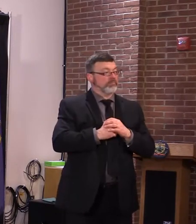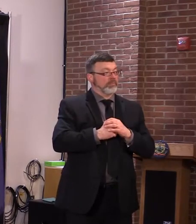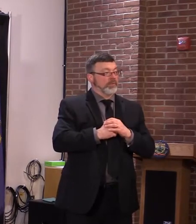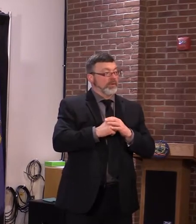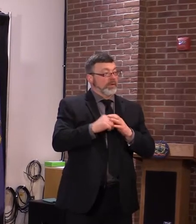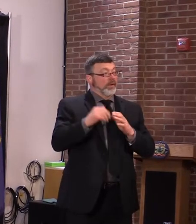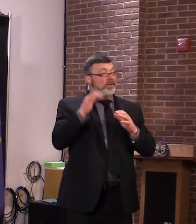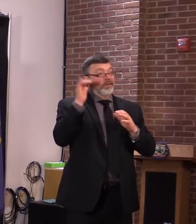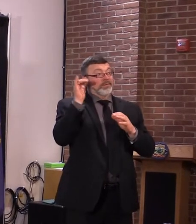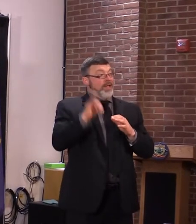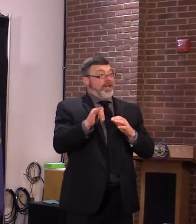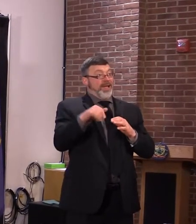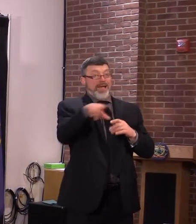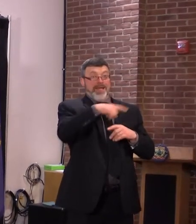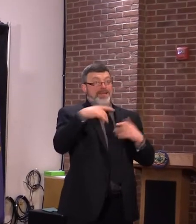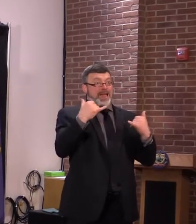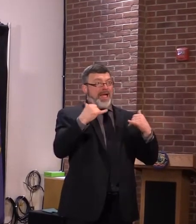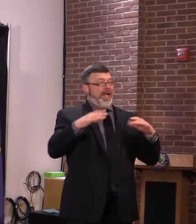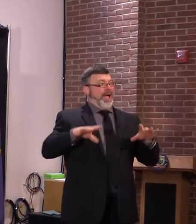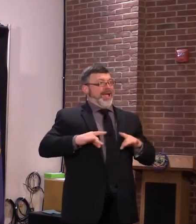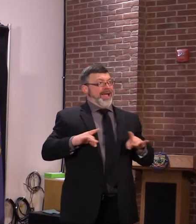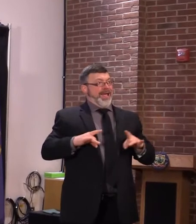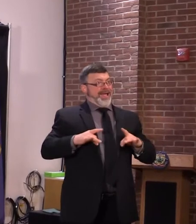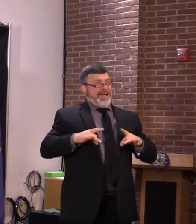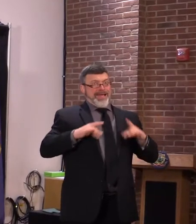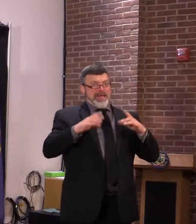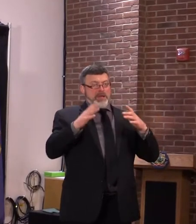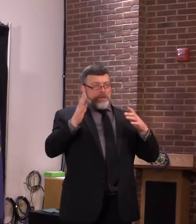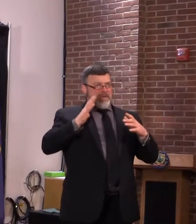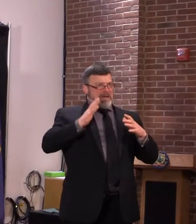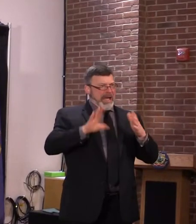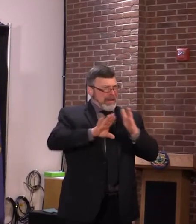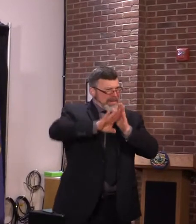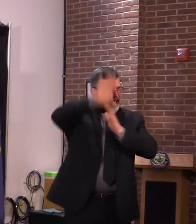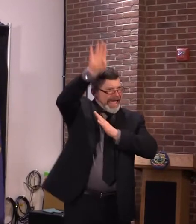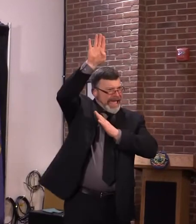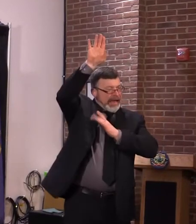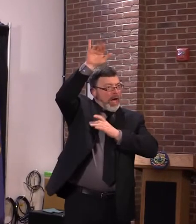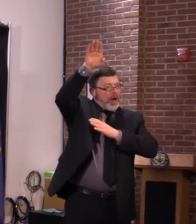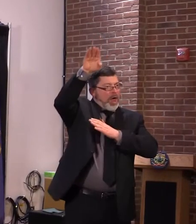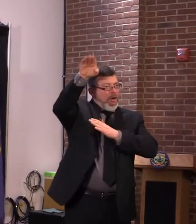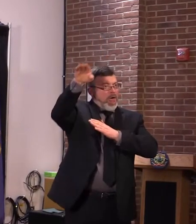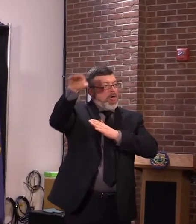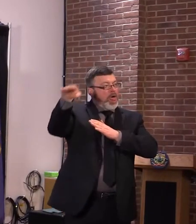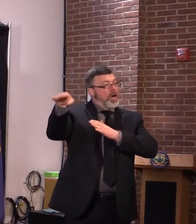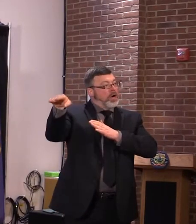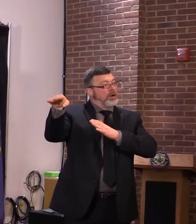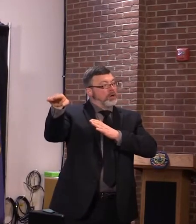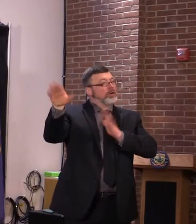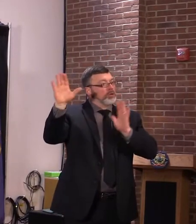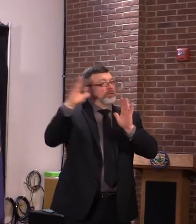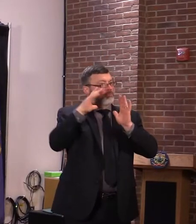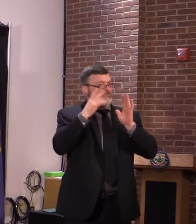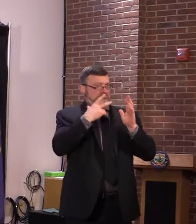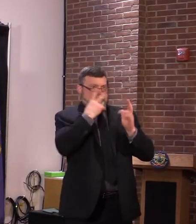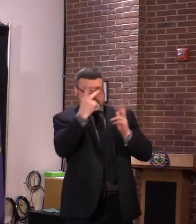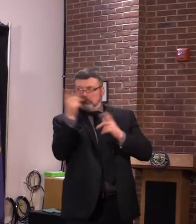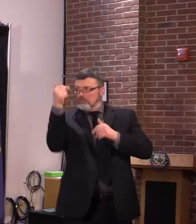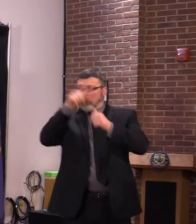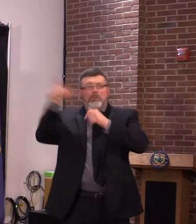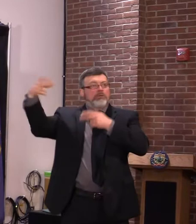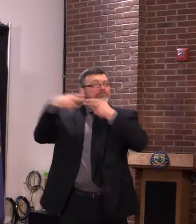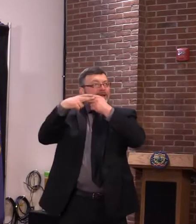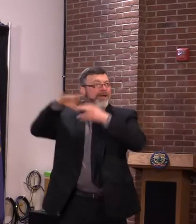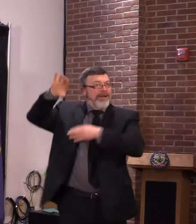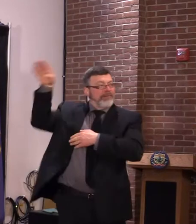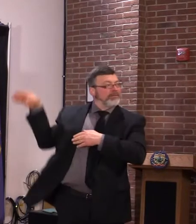cases appear to have peaked in the Northeast and are on the downslope. We hope this will lead to lower rates